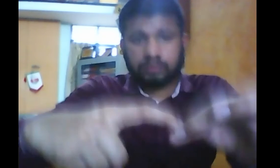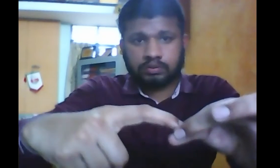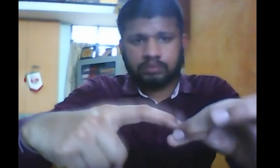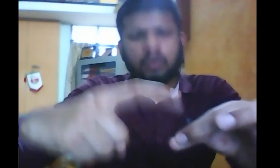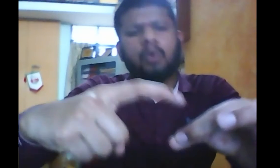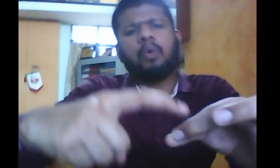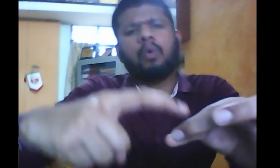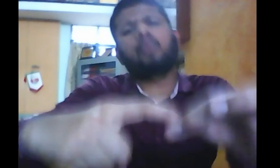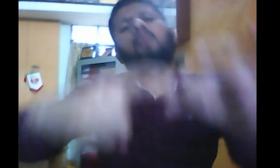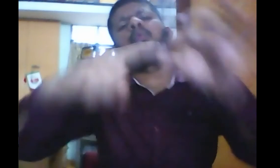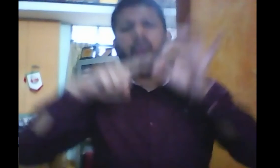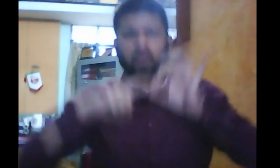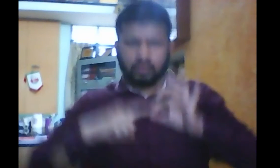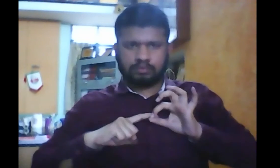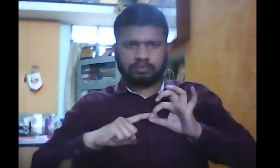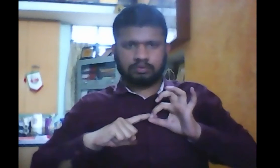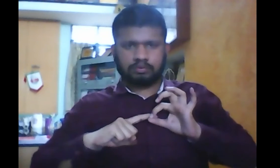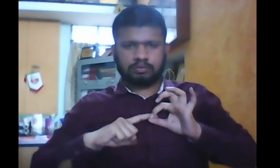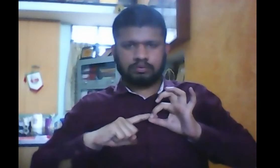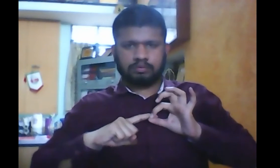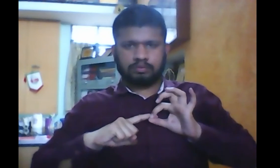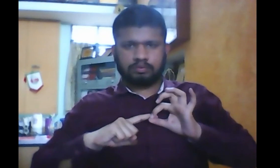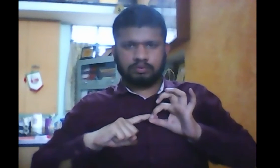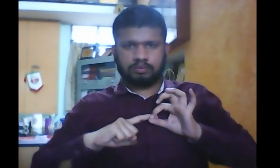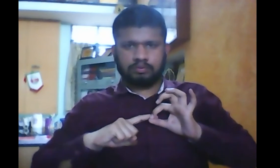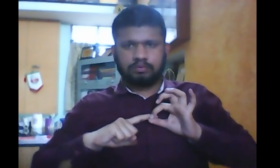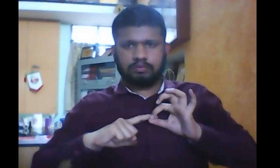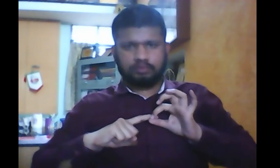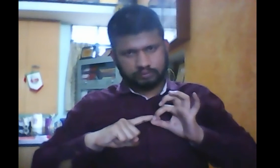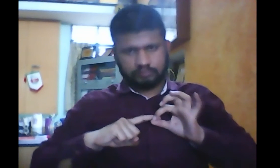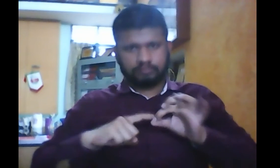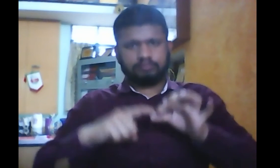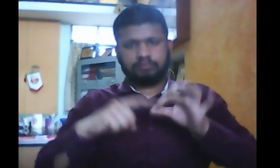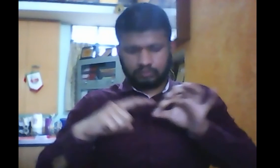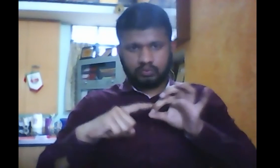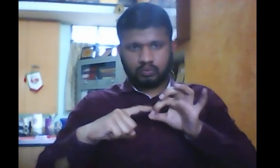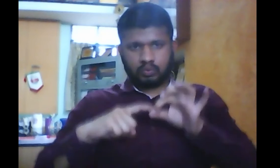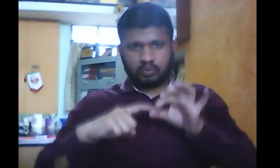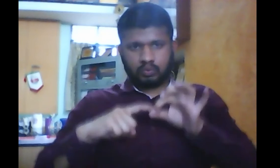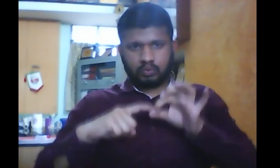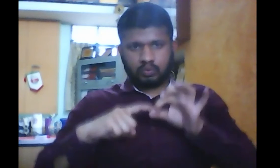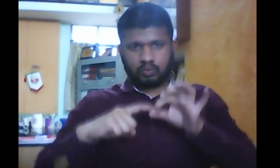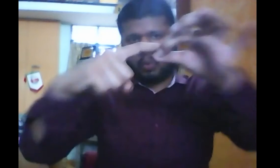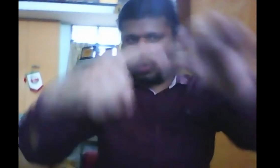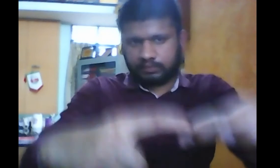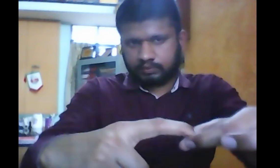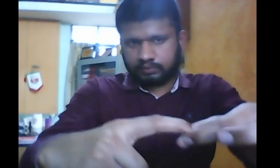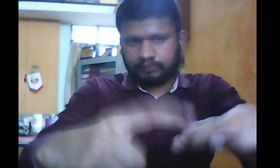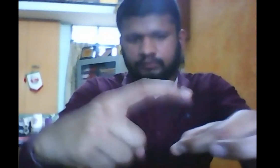This is question and this is question. If I am questioning you, so my hand from your side to you, and if you are